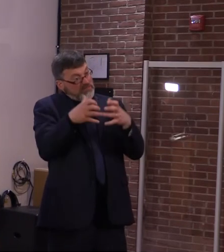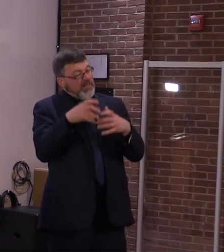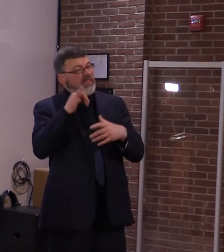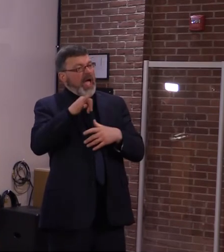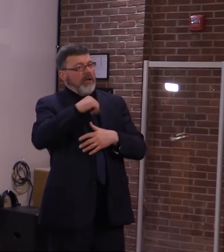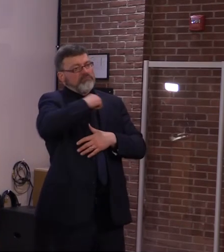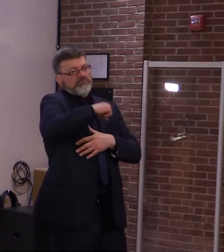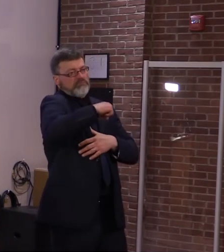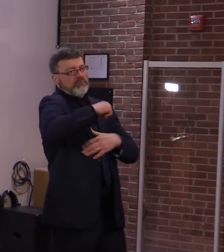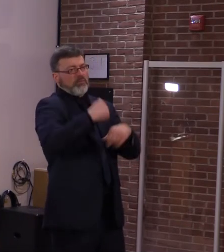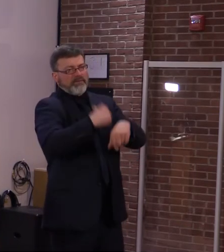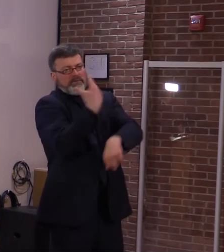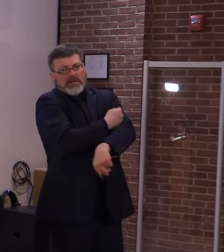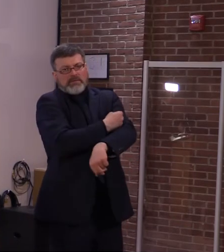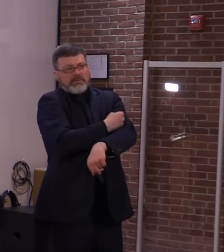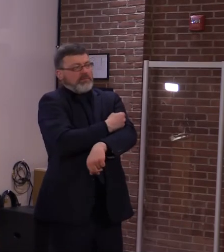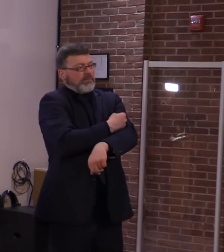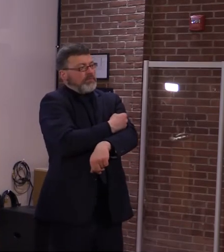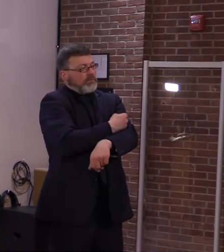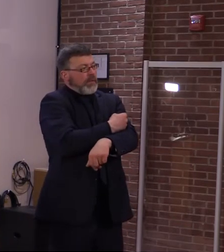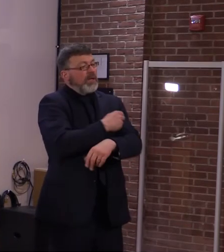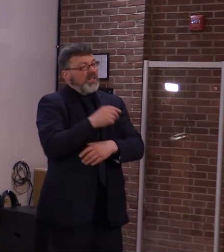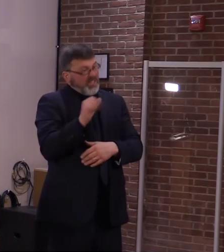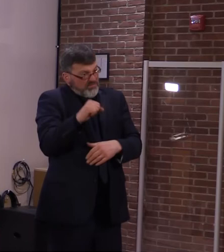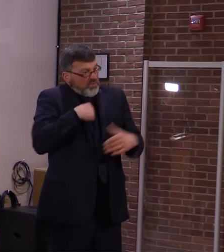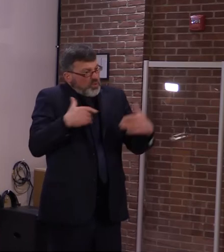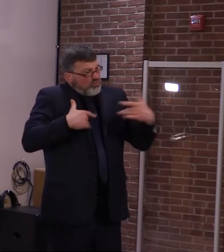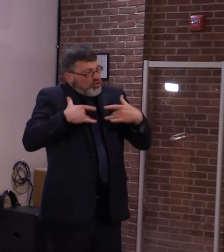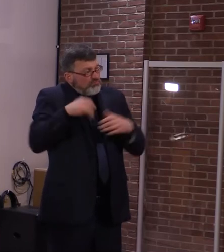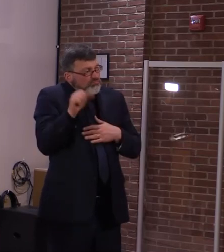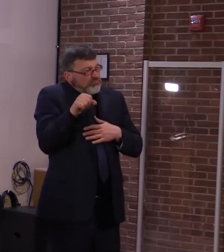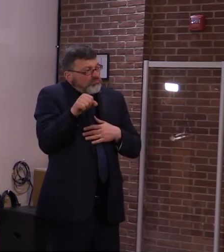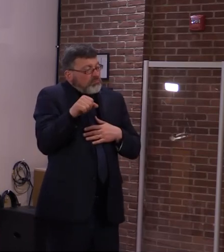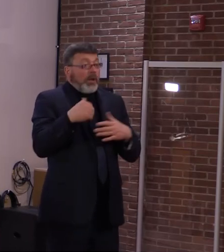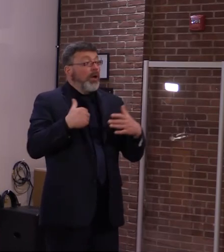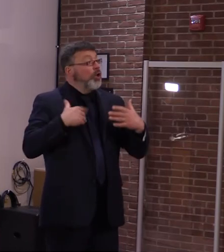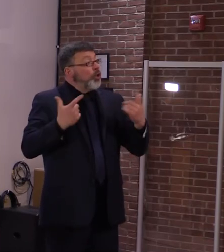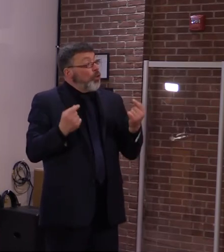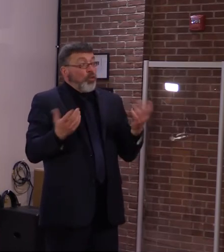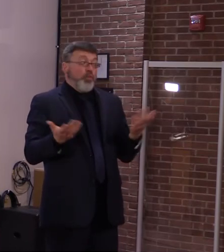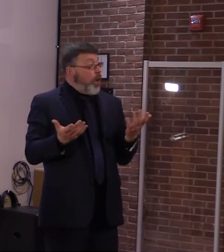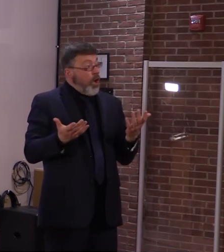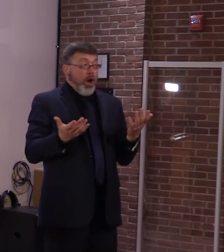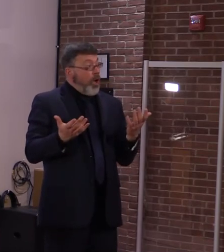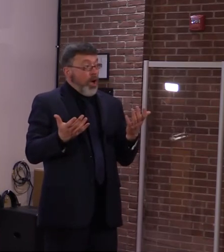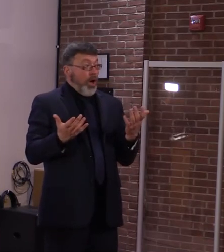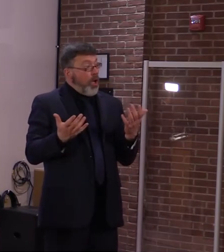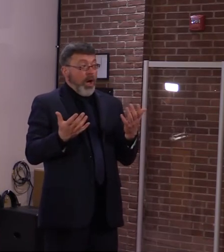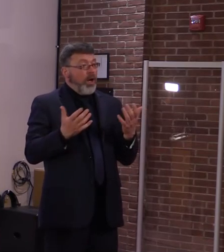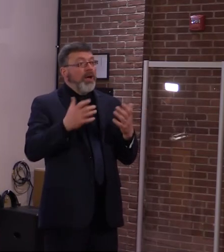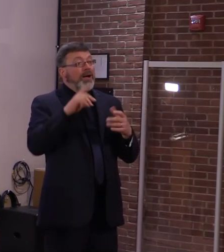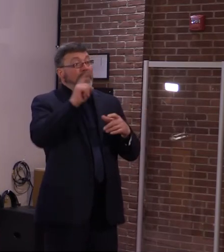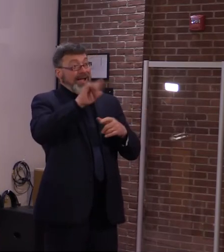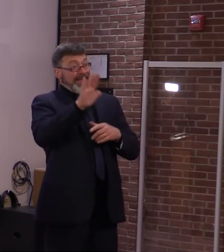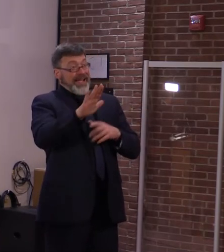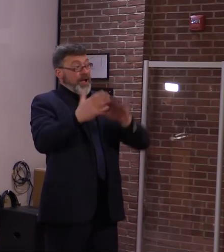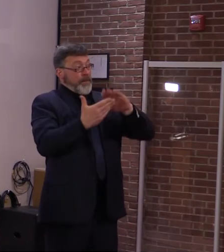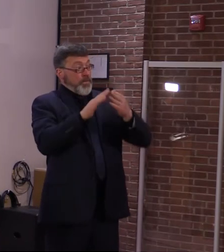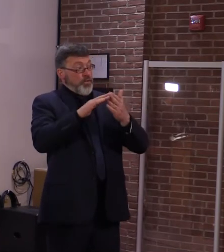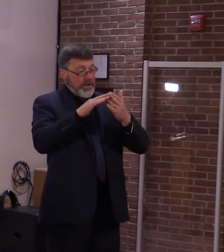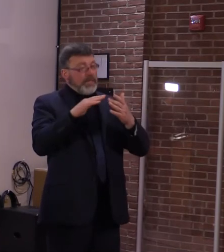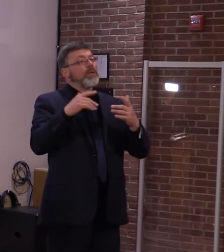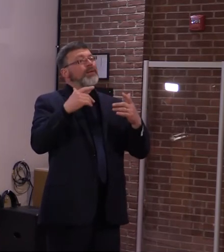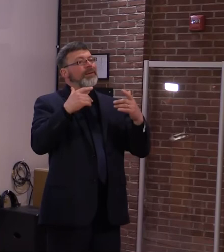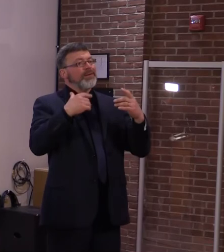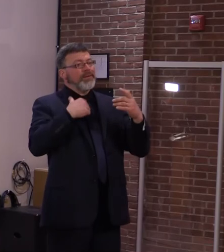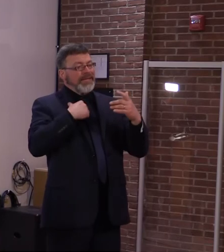and going out directly and trying to meet them where they are, and it seems to be making a difference. And we're going to continue